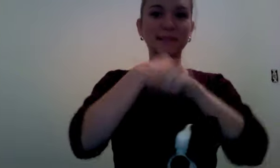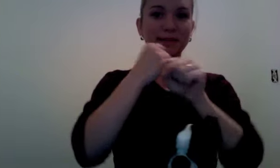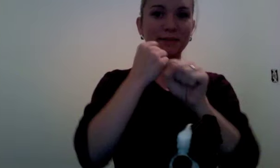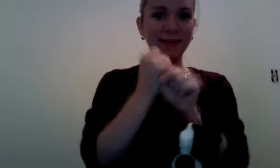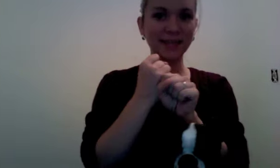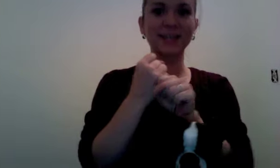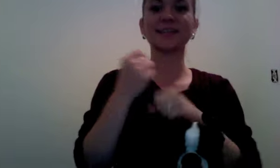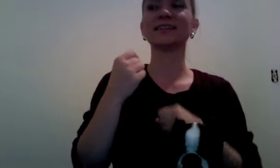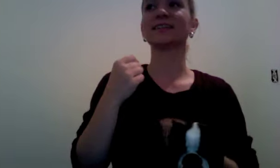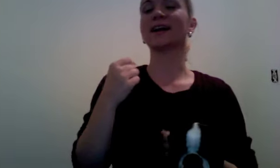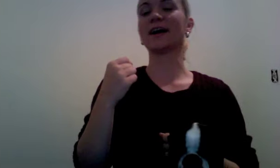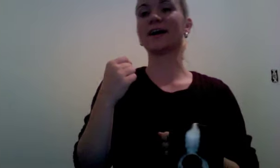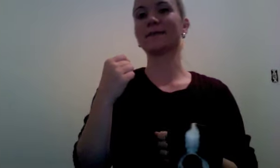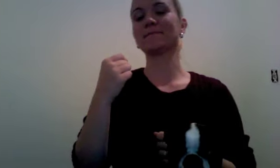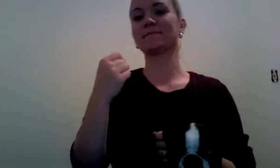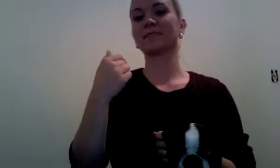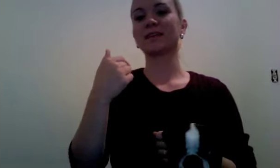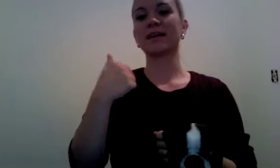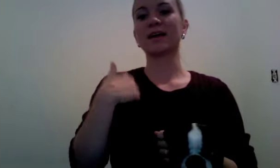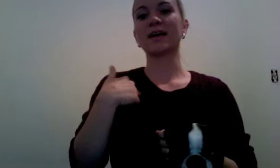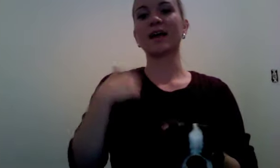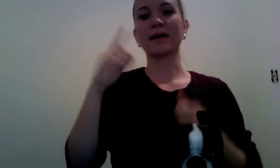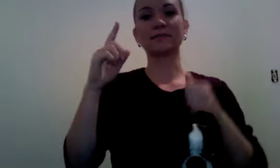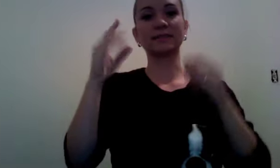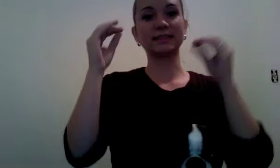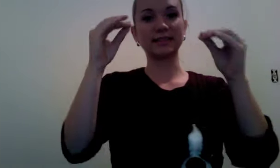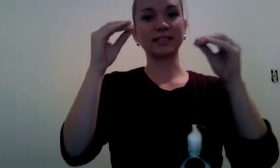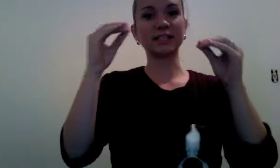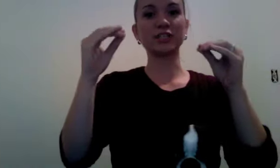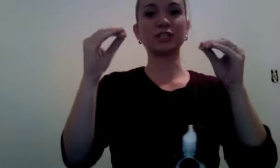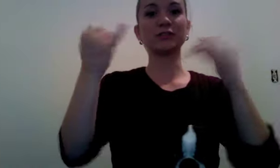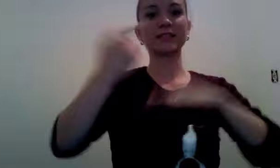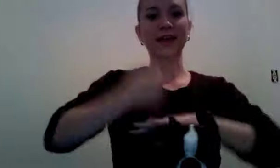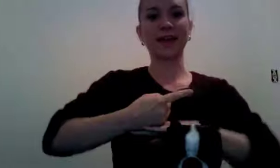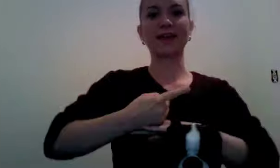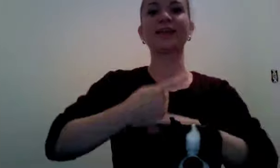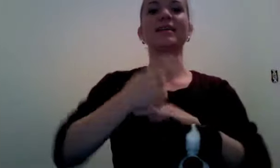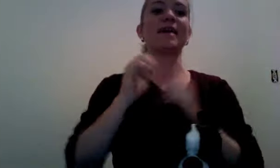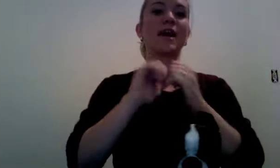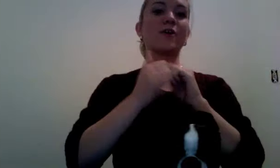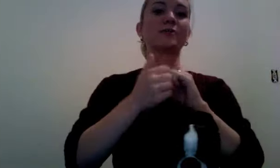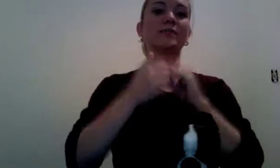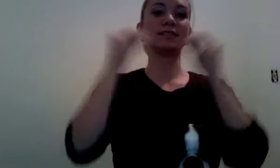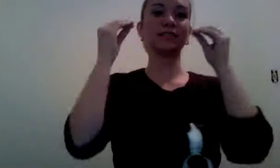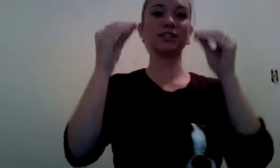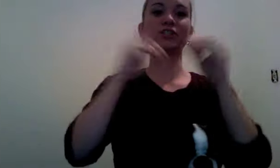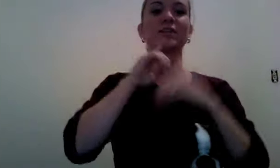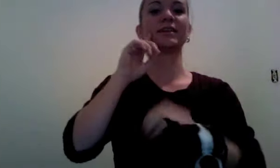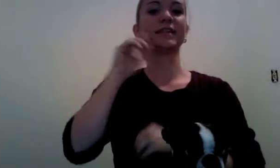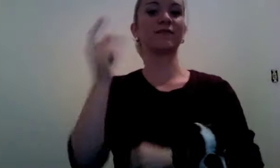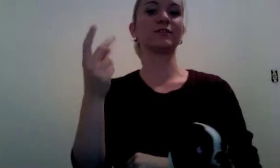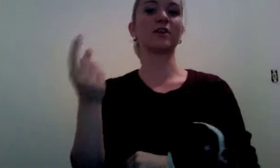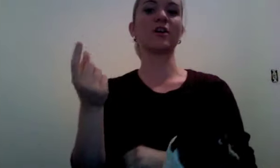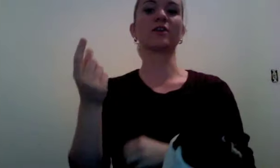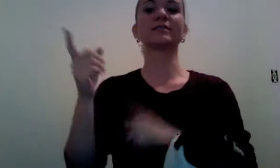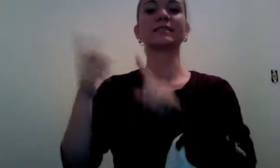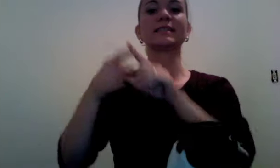to make. I'm going to teach you today how to teach a deaf dog to